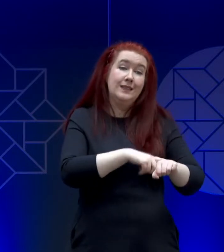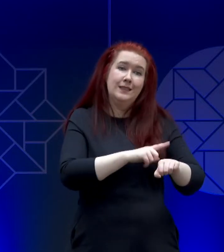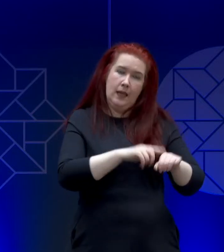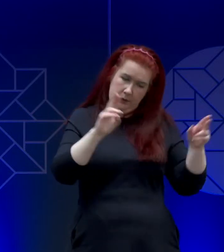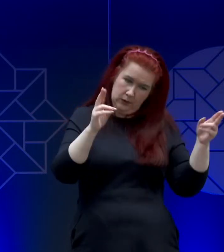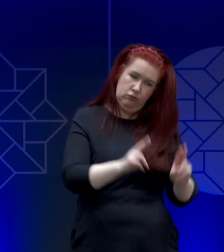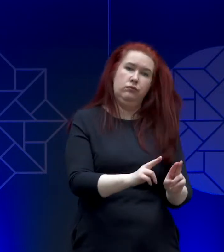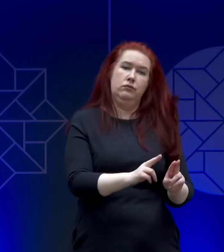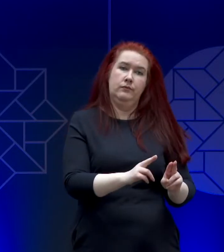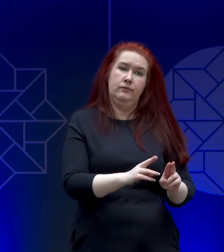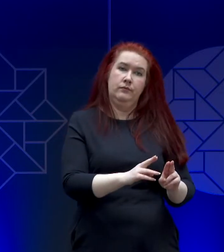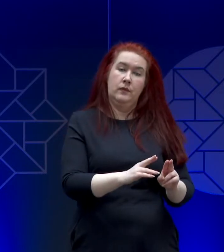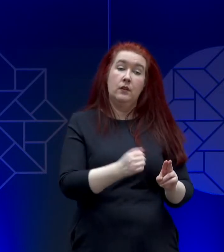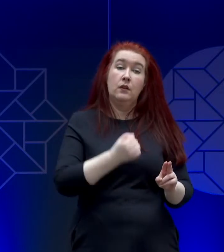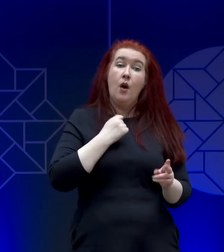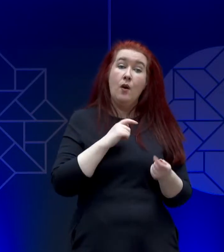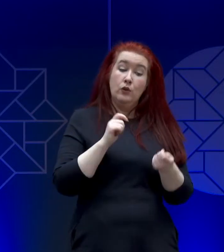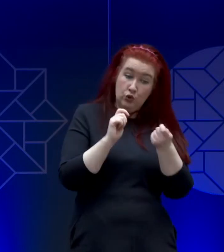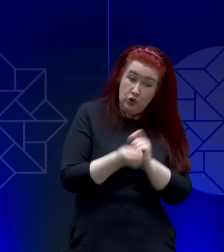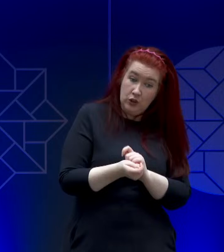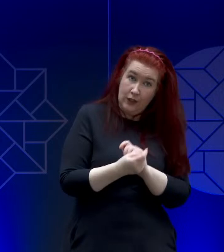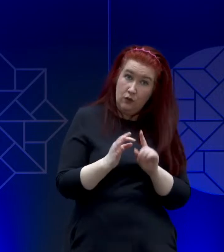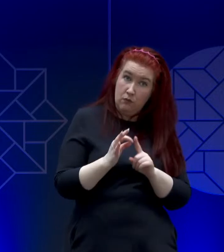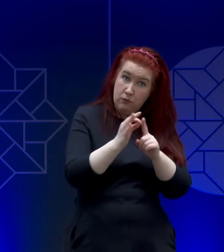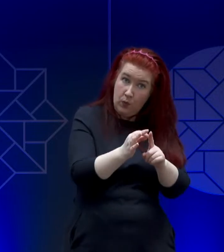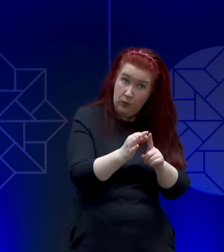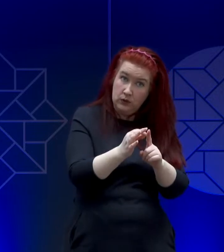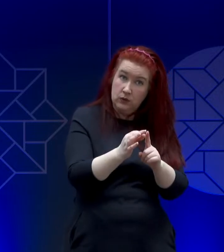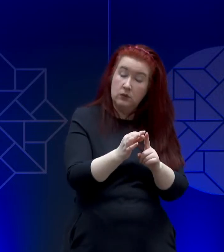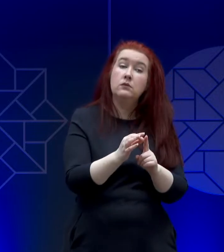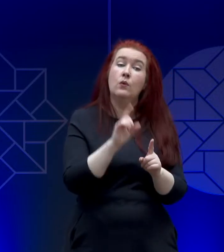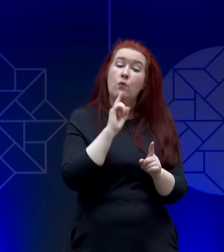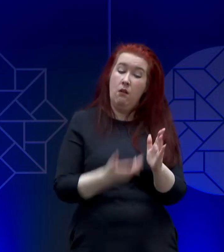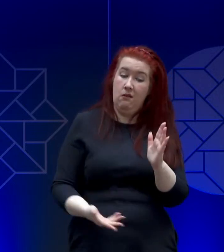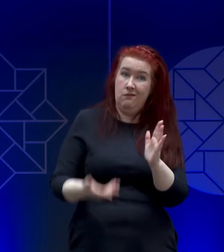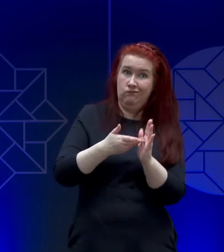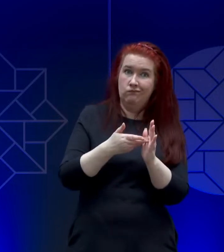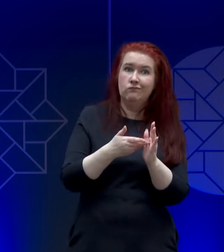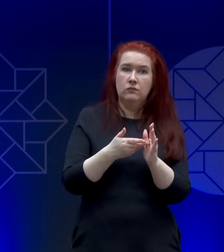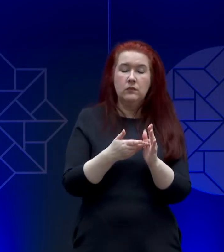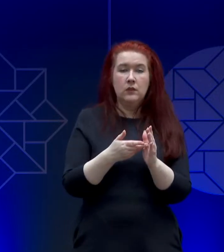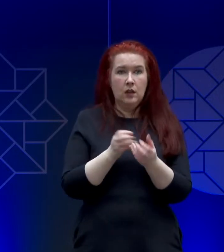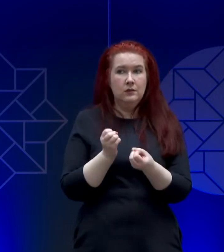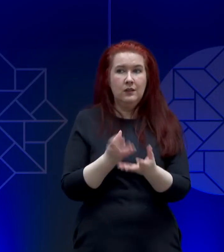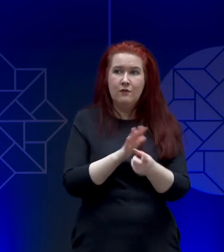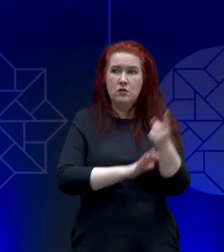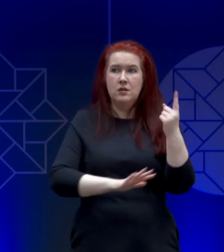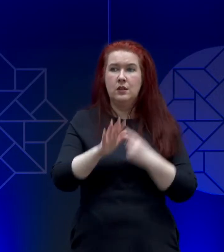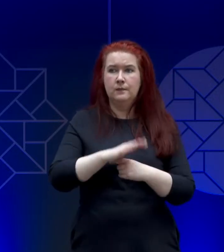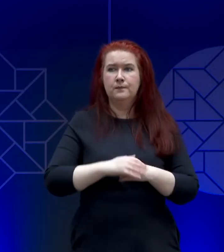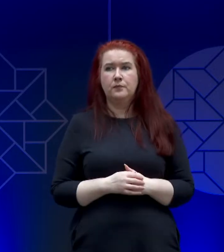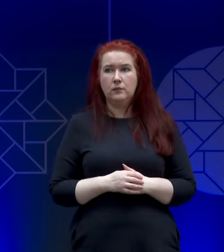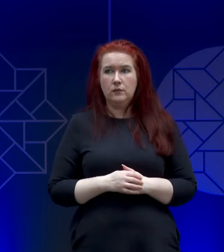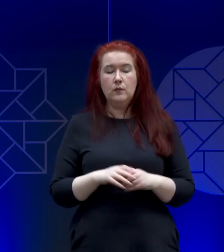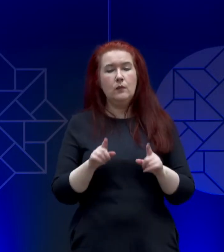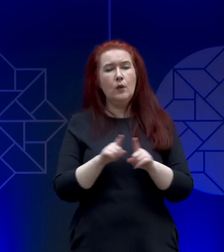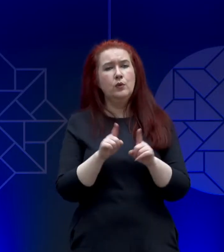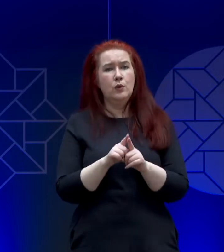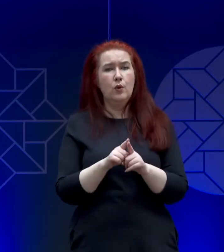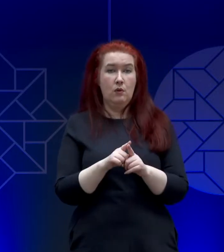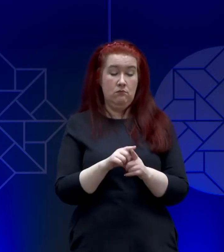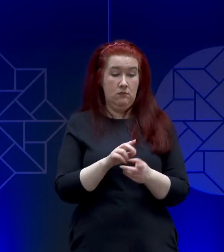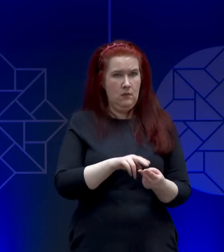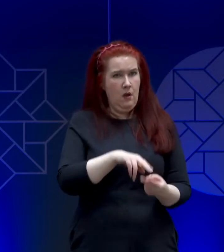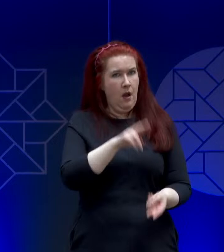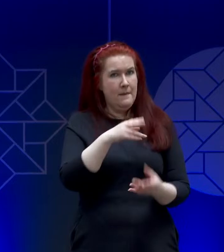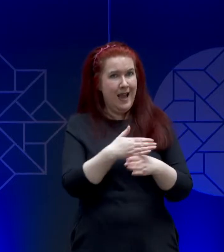waits. The changes we propose, including an enhanced regional delivery model, alongside increased levels of